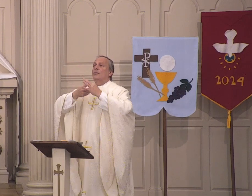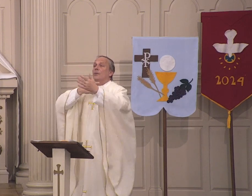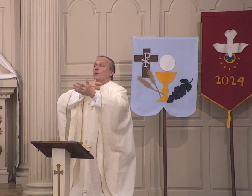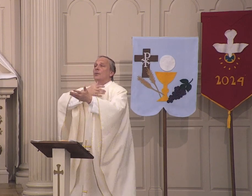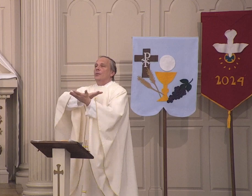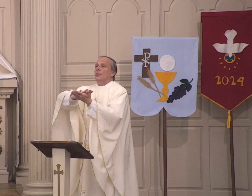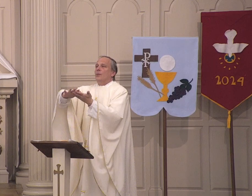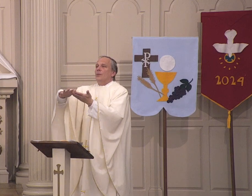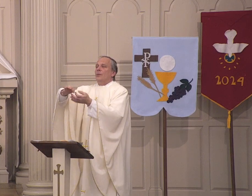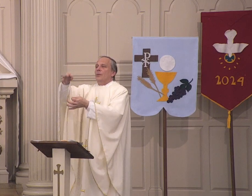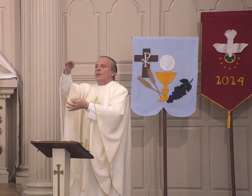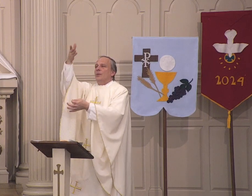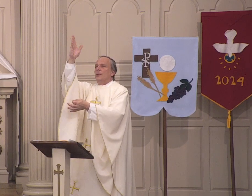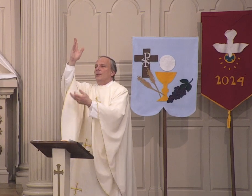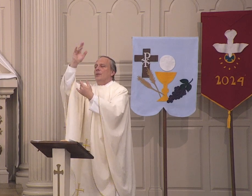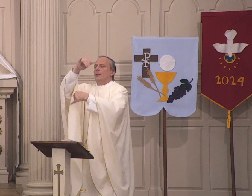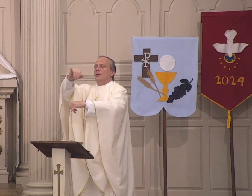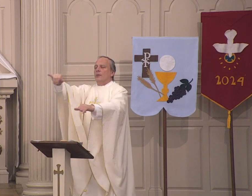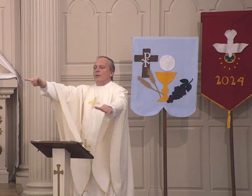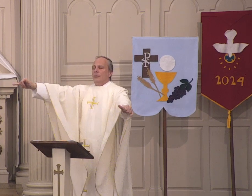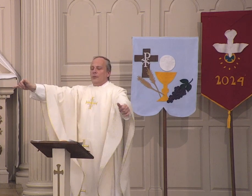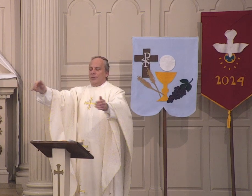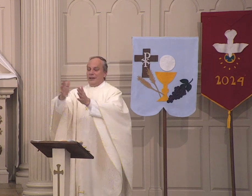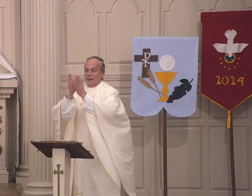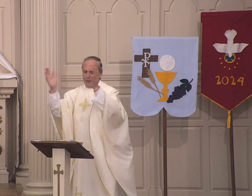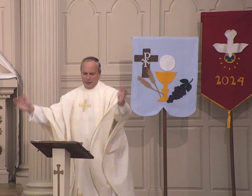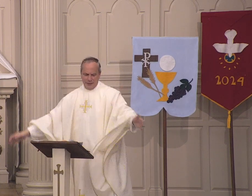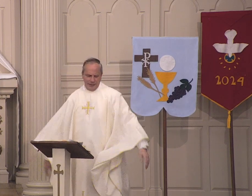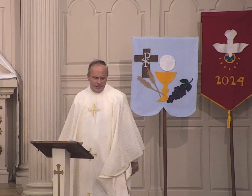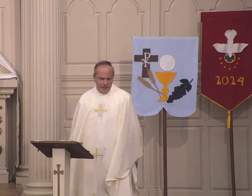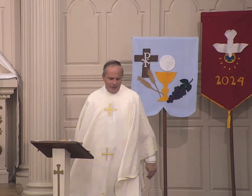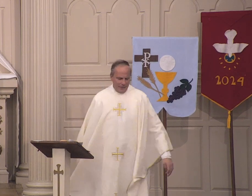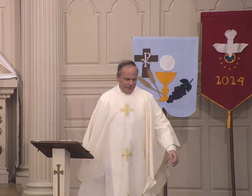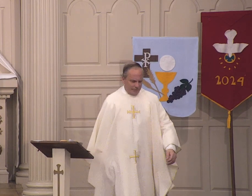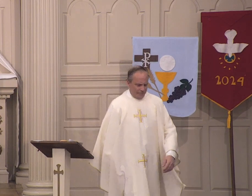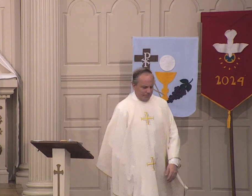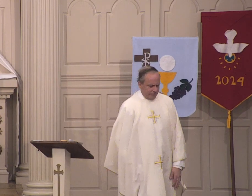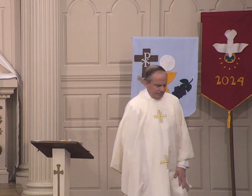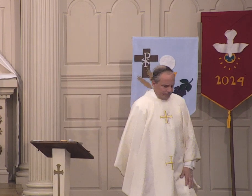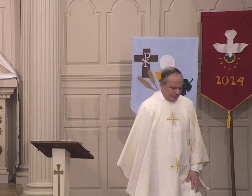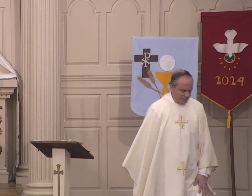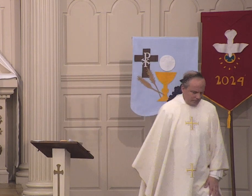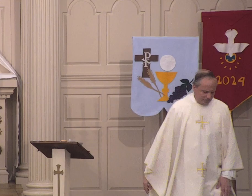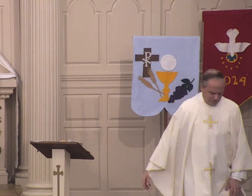Spirit, God forever and ever. Amen.